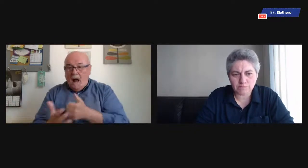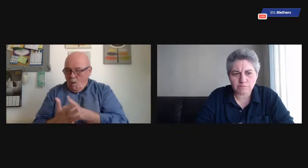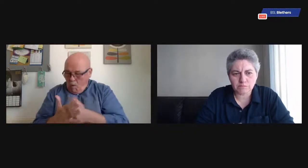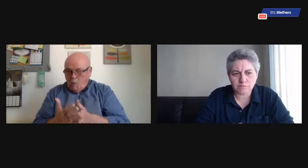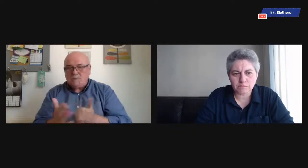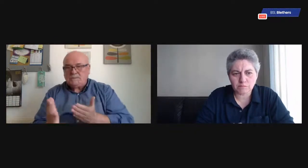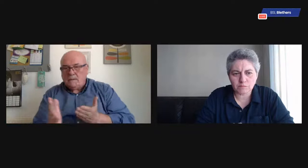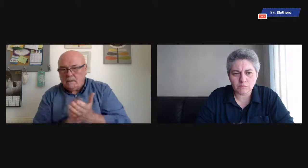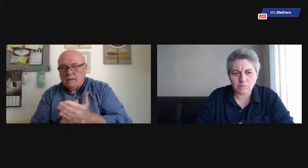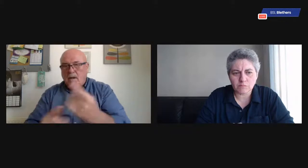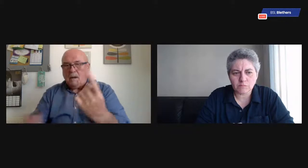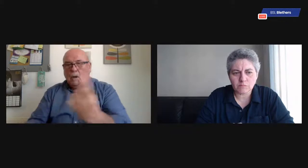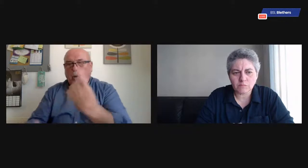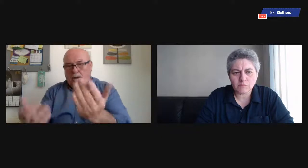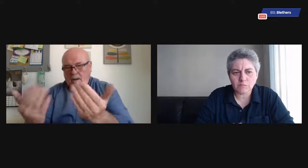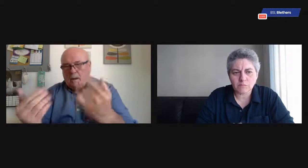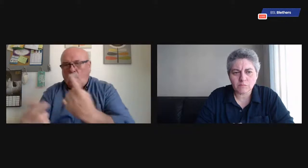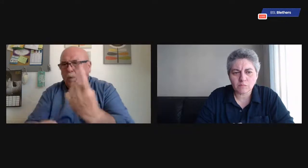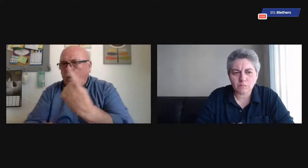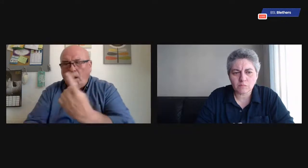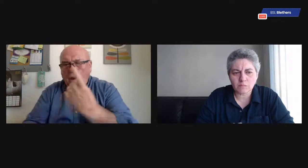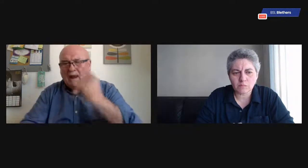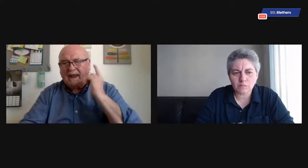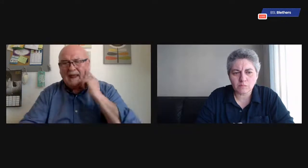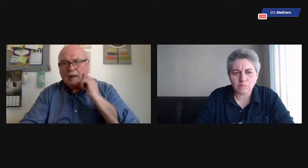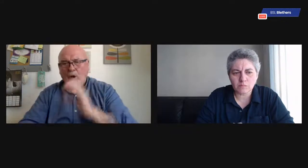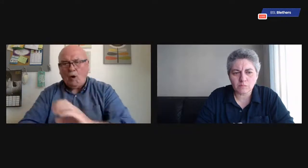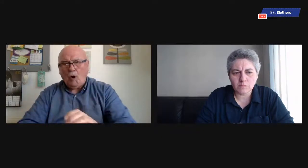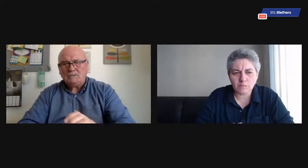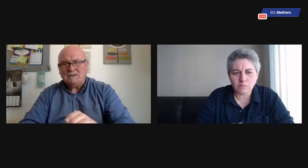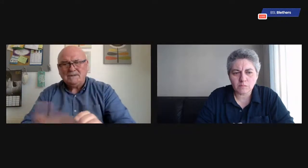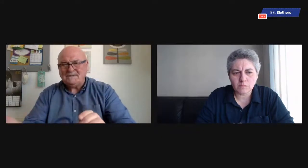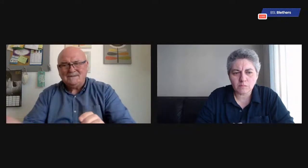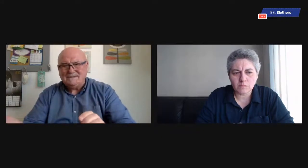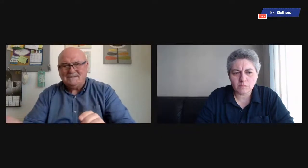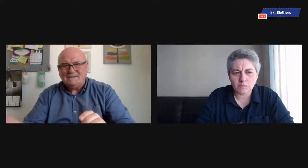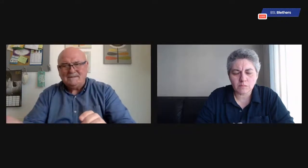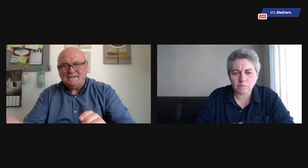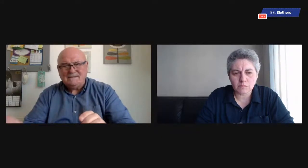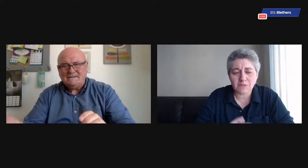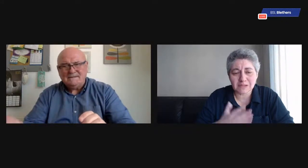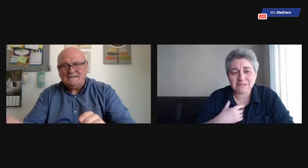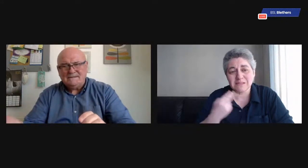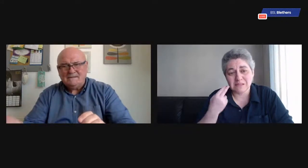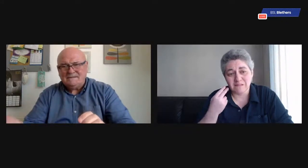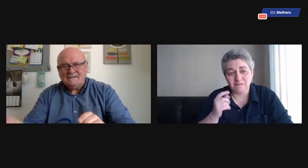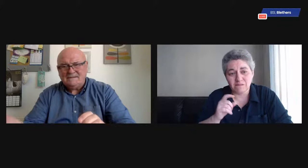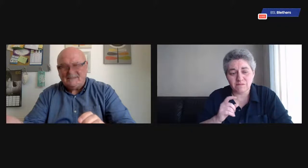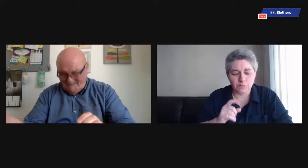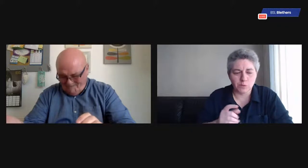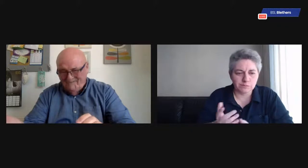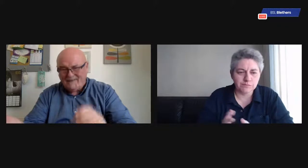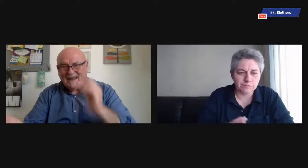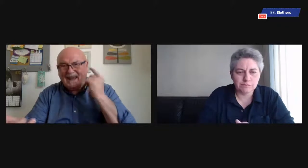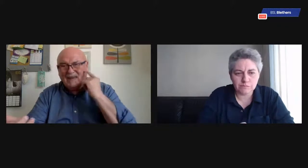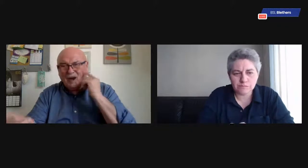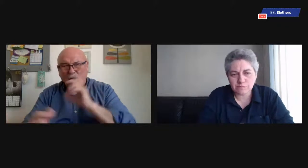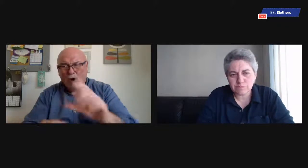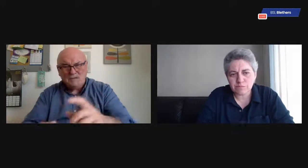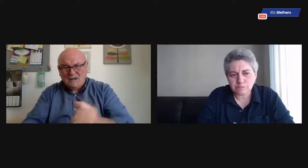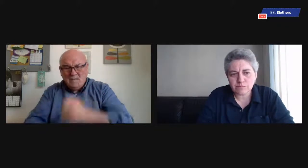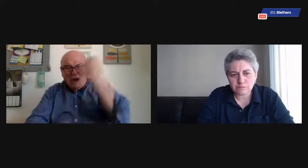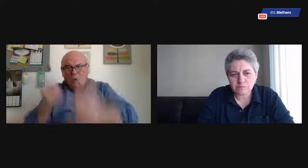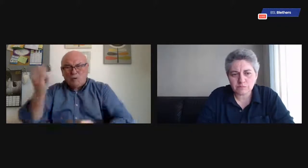I'm opening it up, that absolutely. So, for me, it's always a case